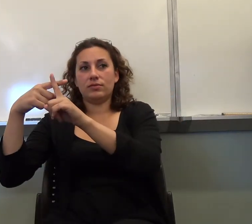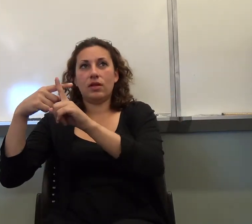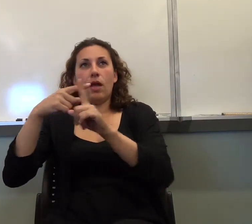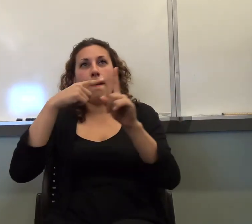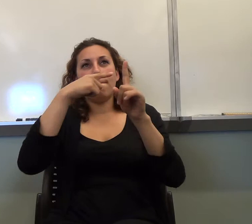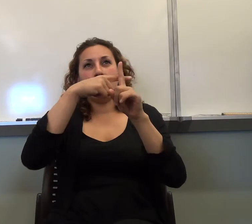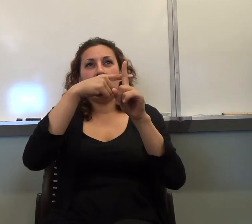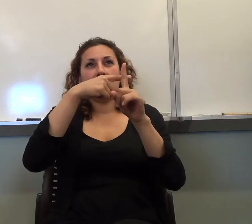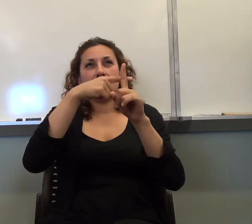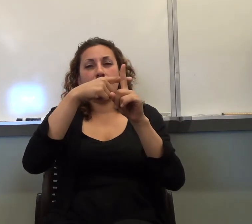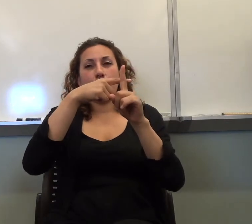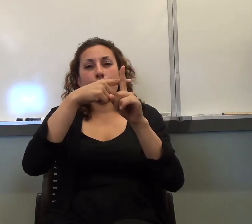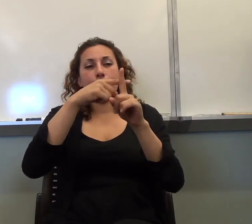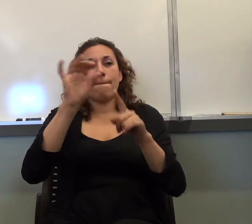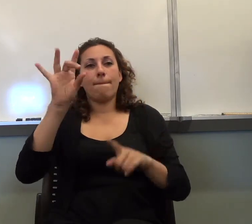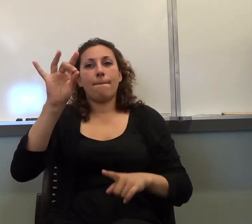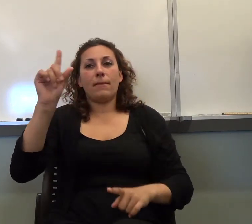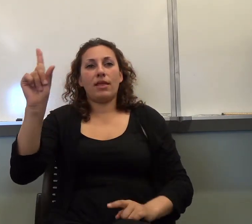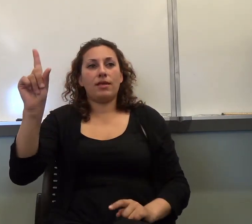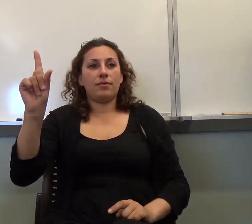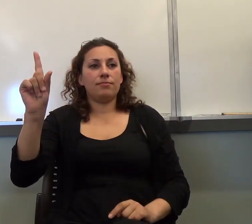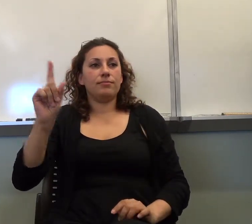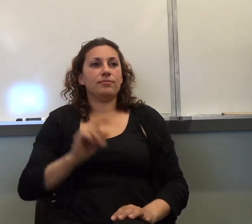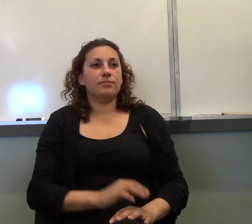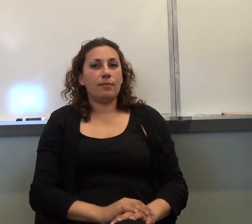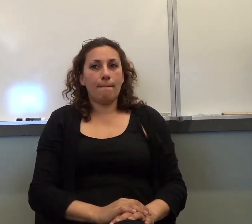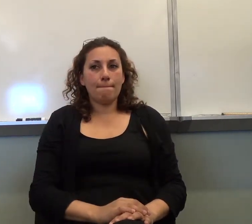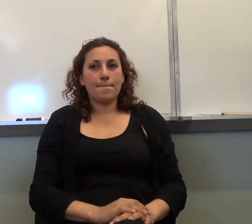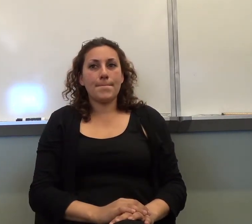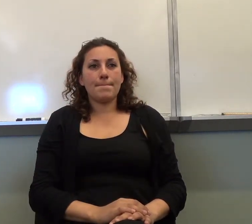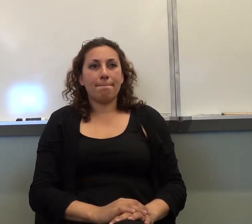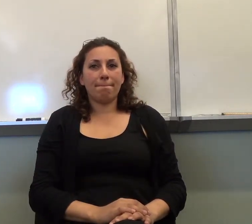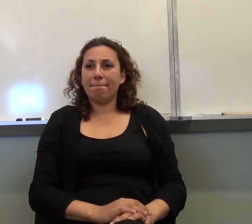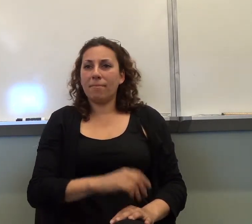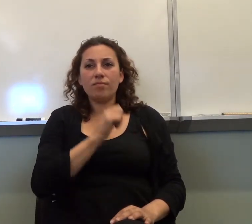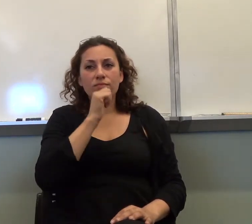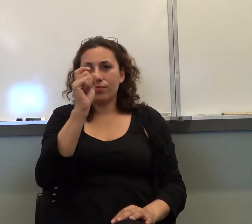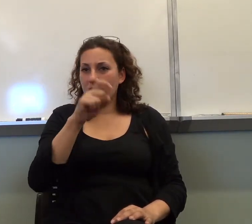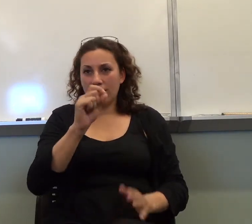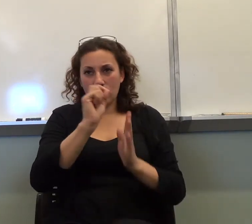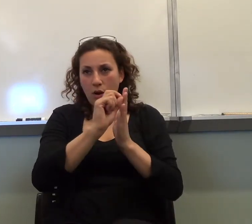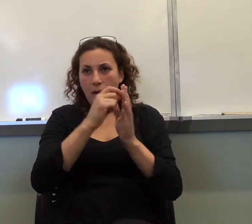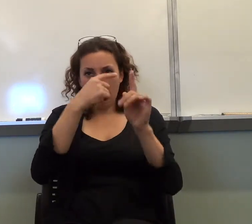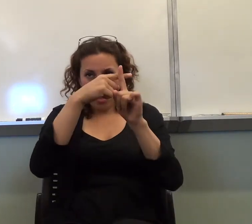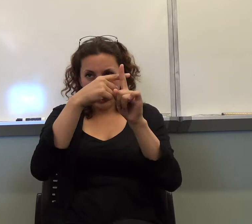positive, and this is an 81. Now we don't write the positive sign, but it's there.